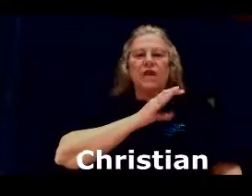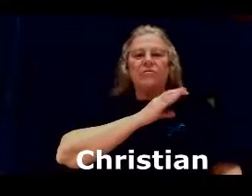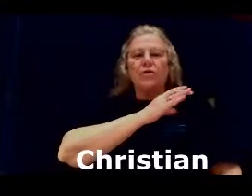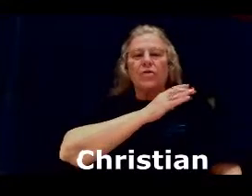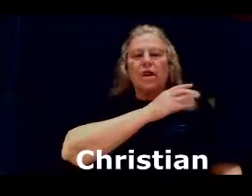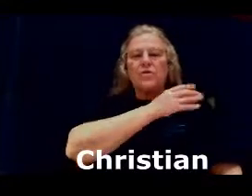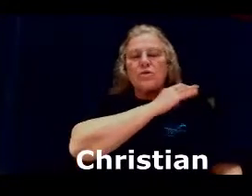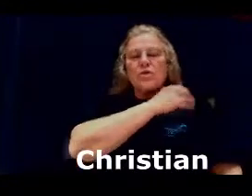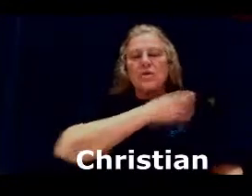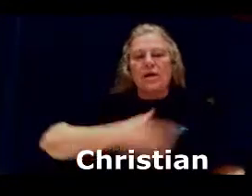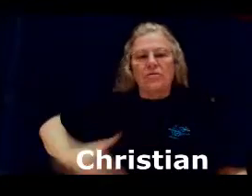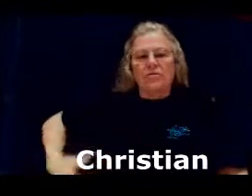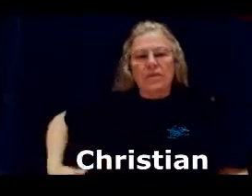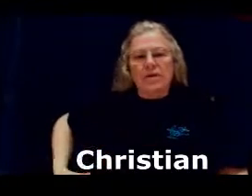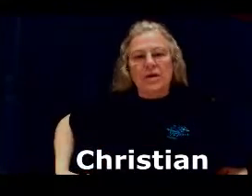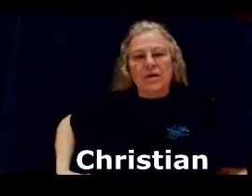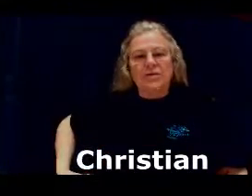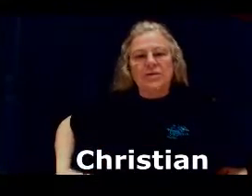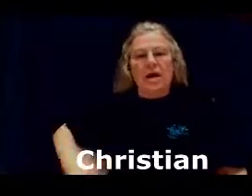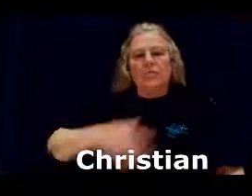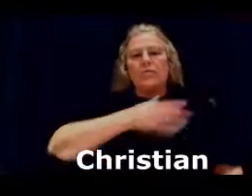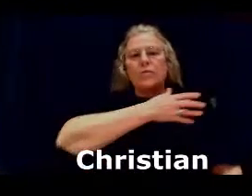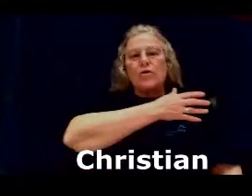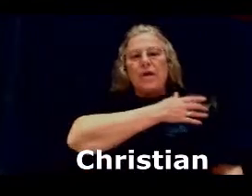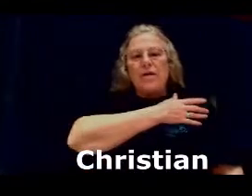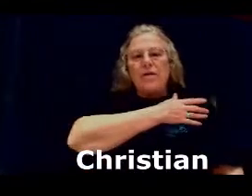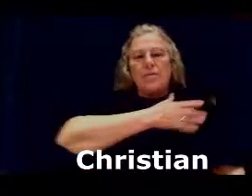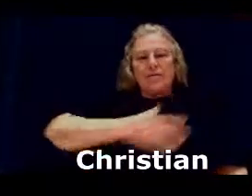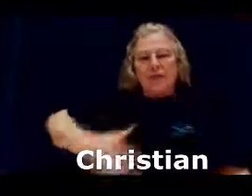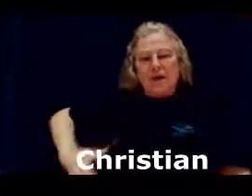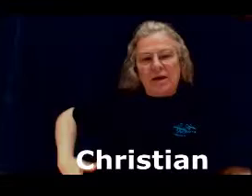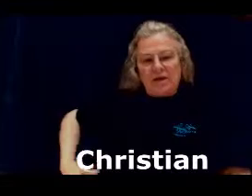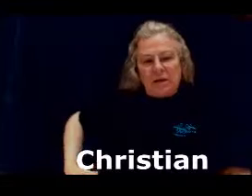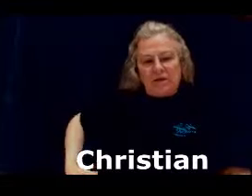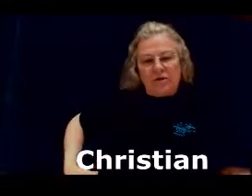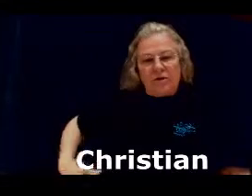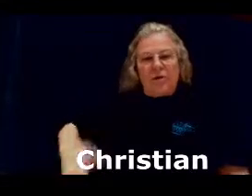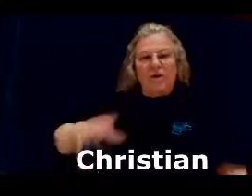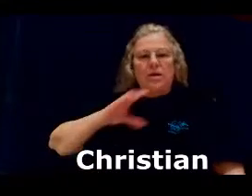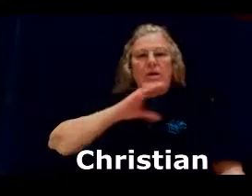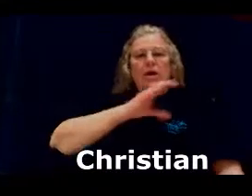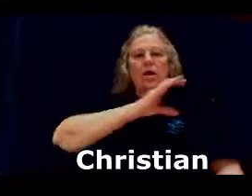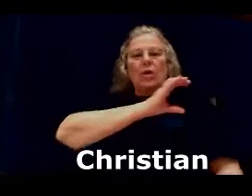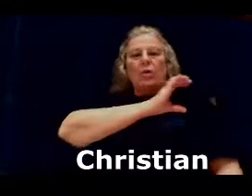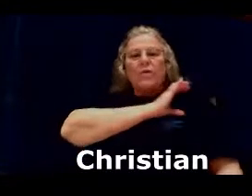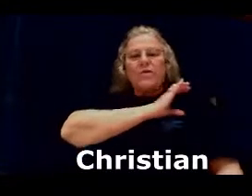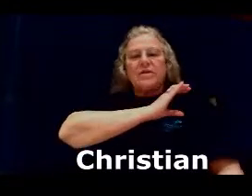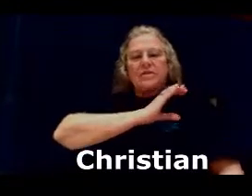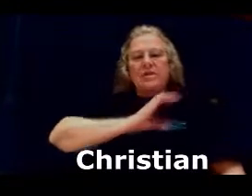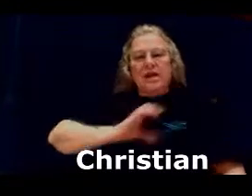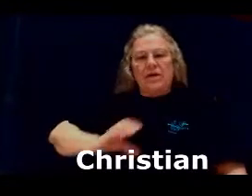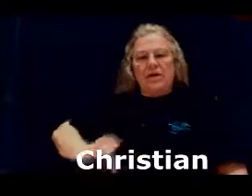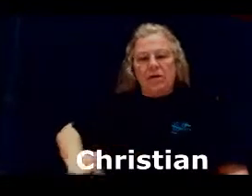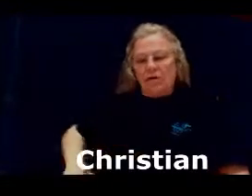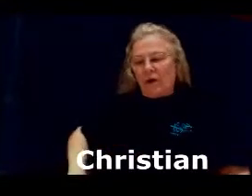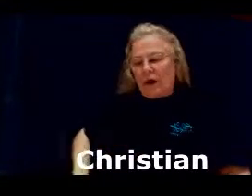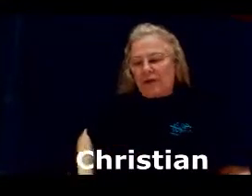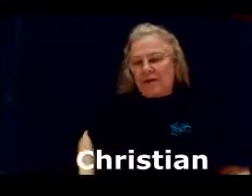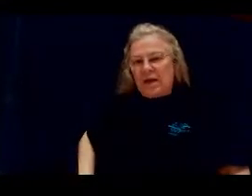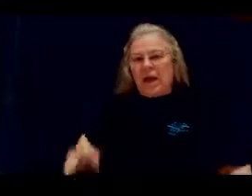for Christ, which is that ribbon that comes down from your non-dominant side down to your dominant, with the C for Christ,